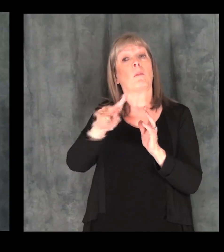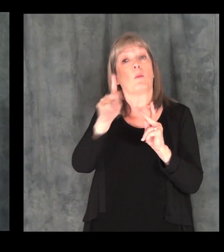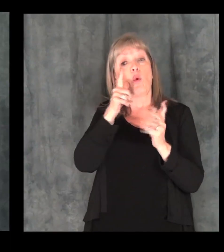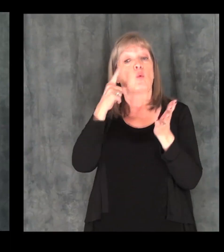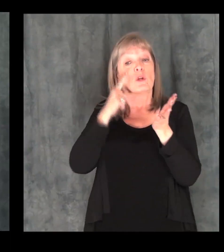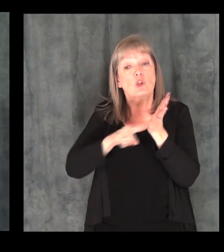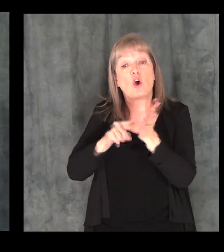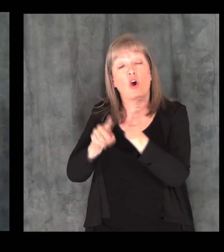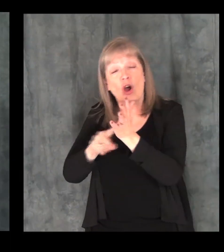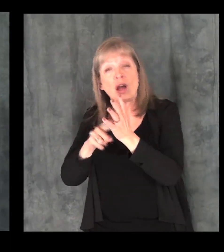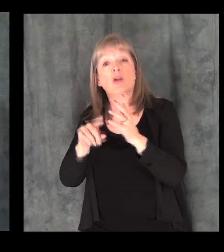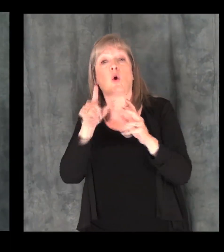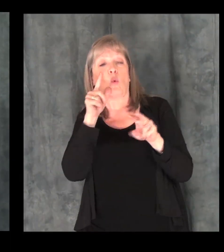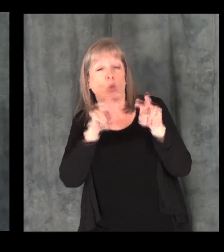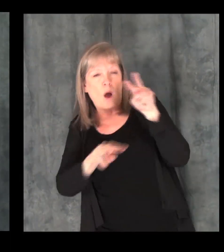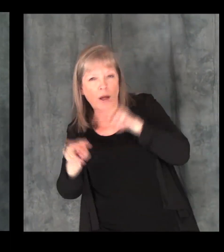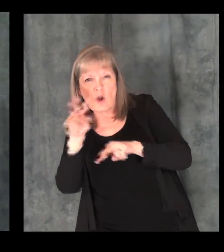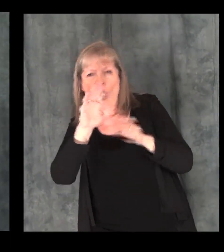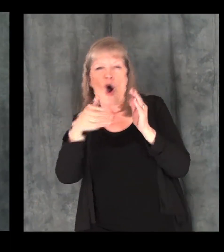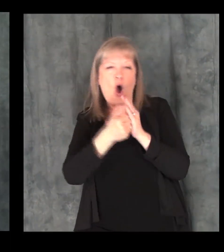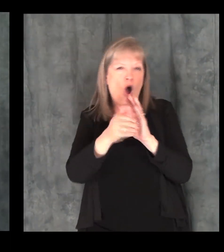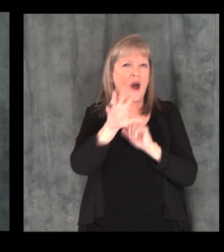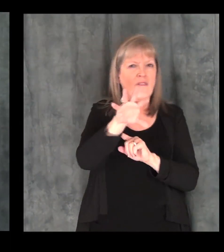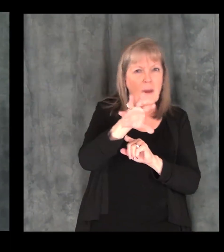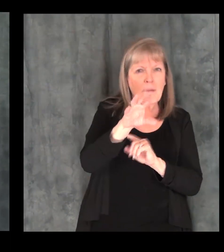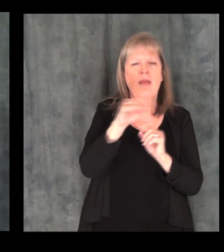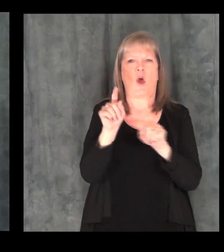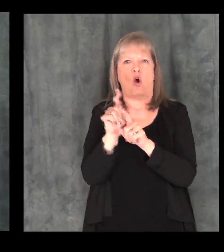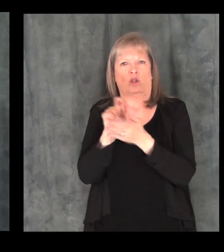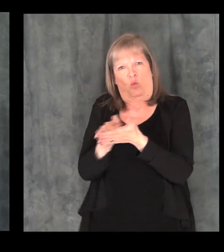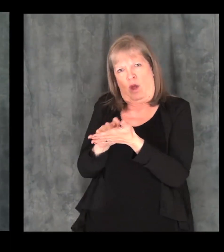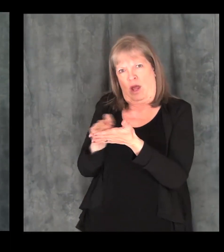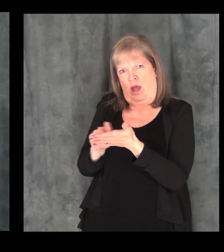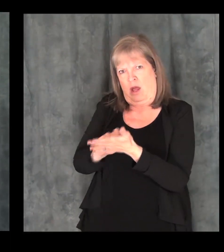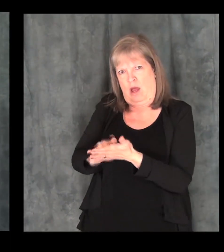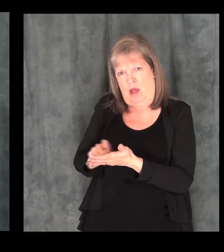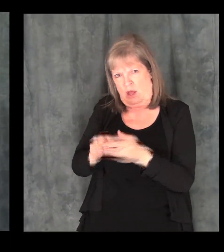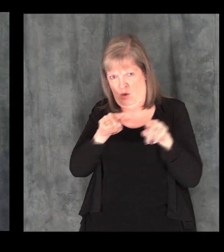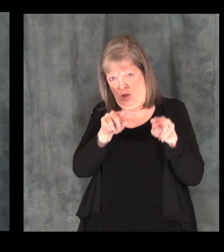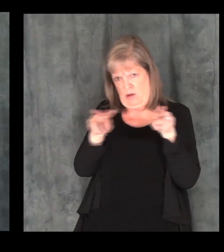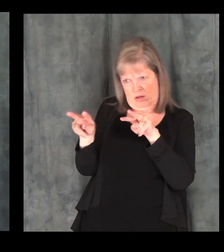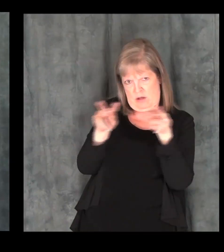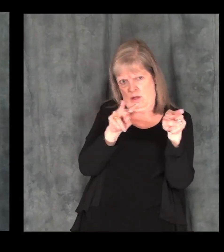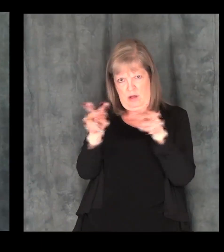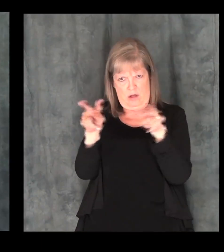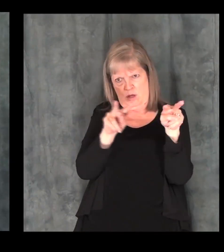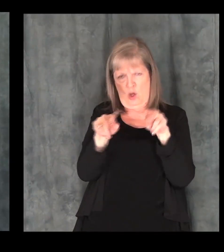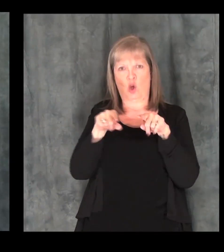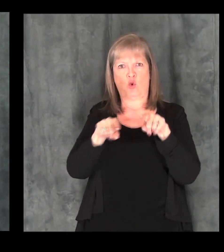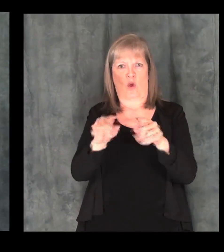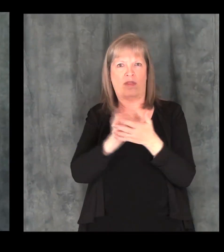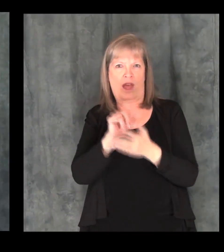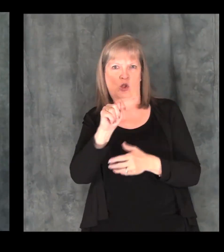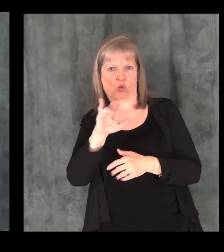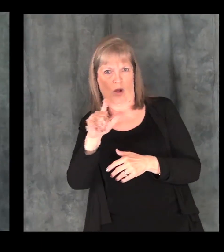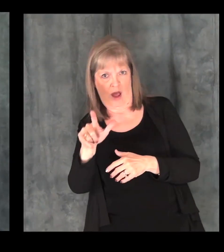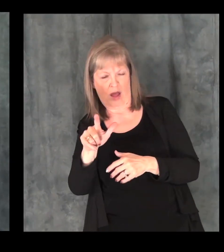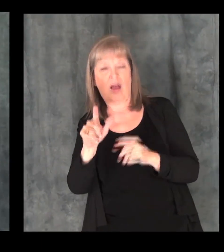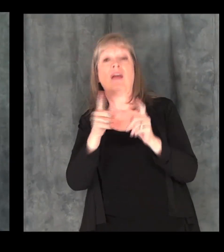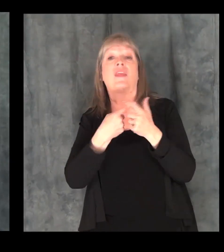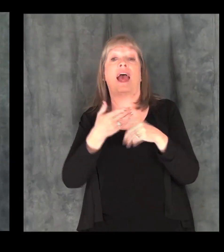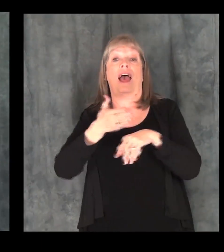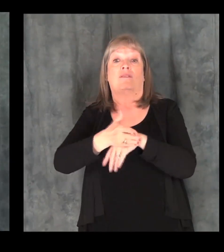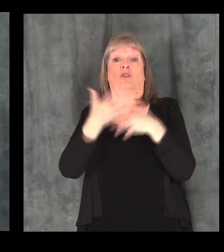were also then observing the whole trial, making notes, ethnographic notes throughout the mini trial. And then we also had retrospective